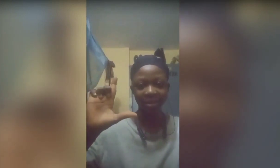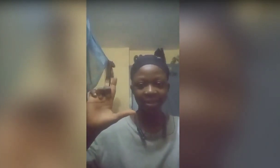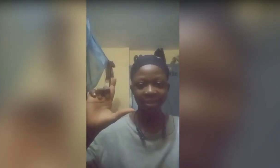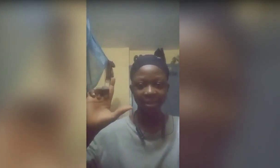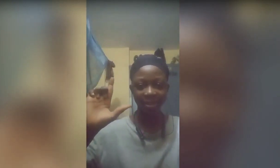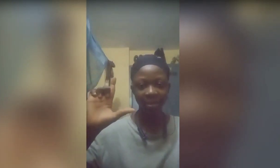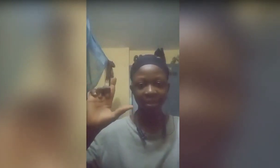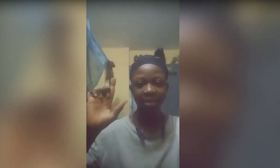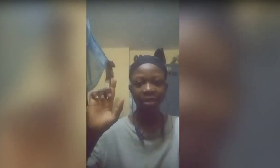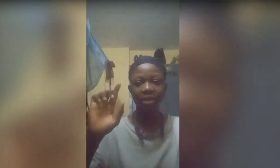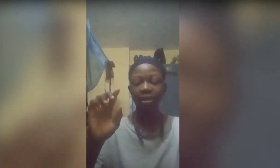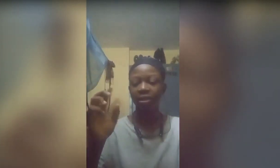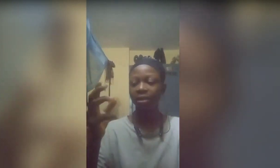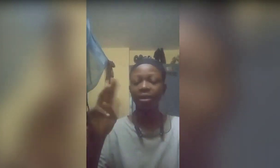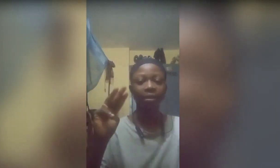M, N,